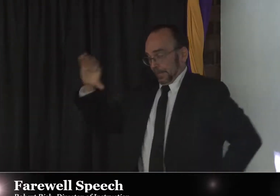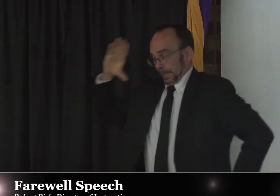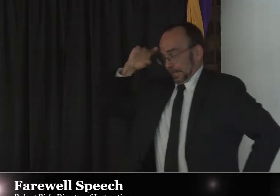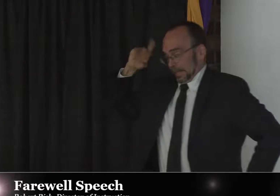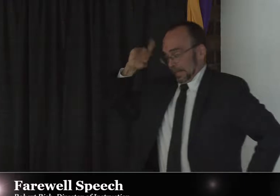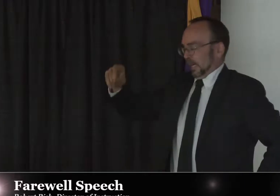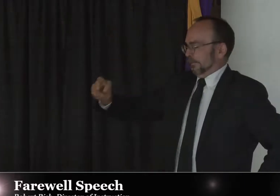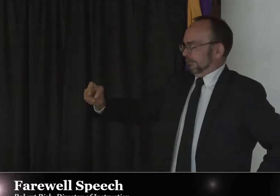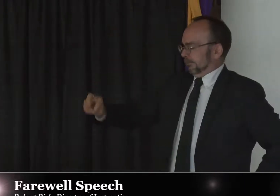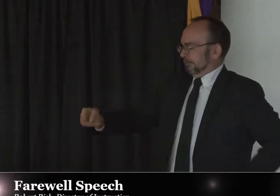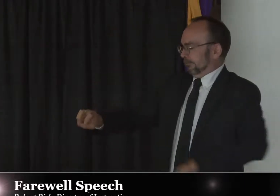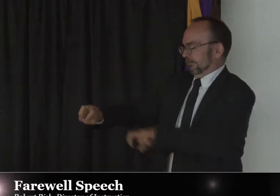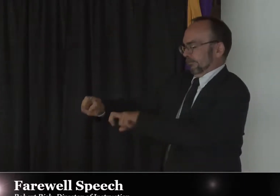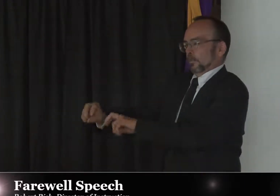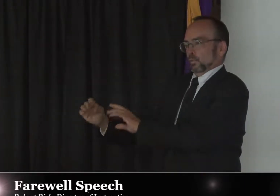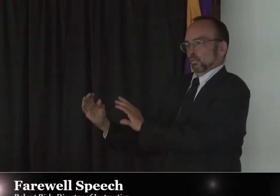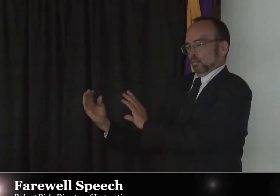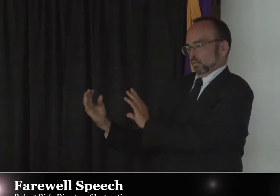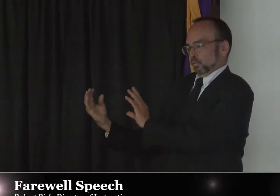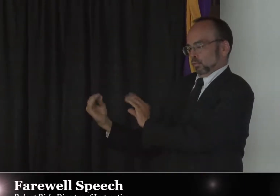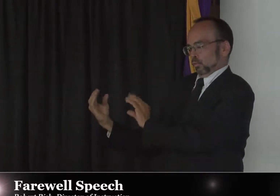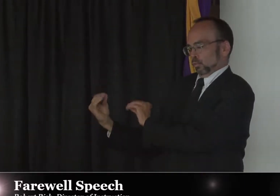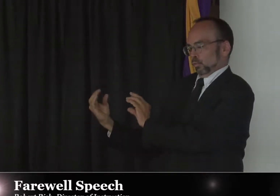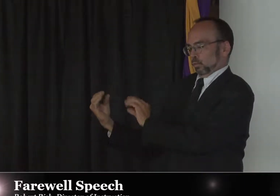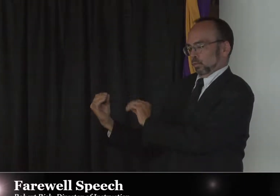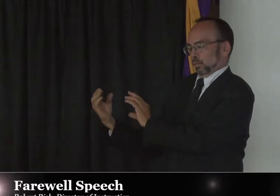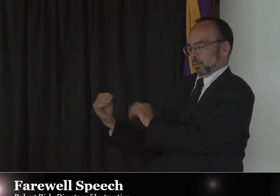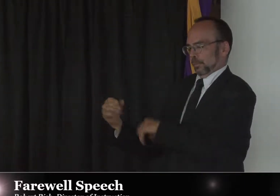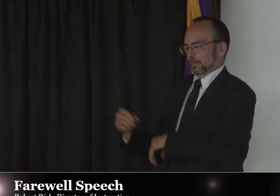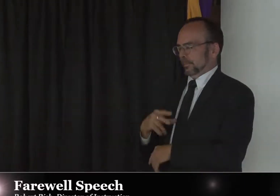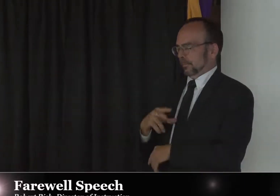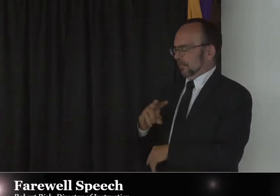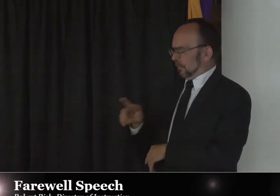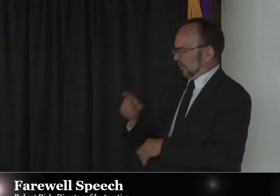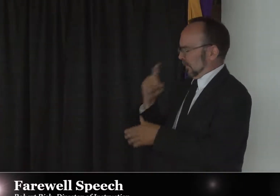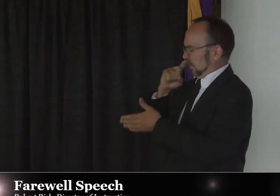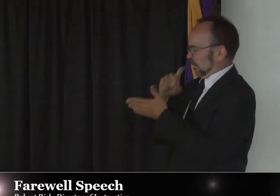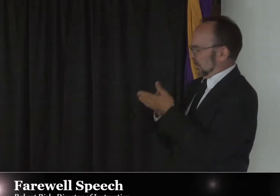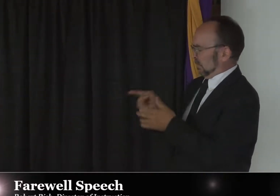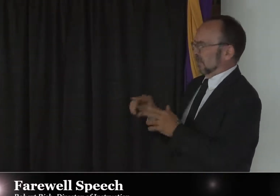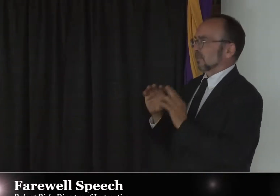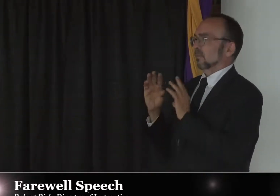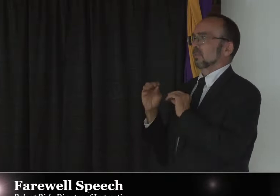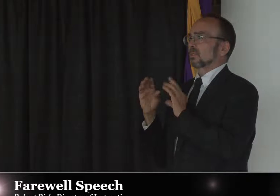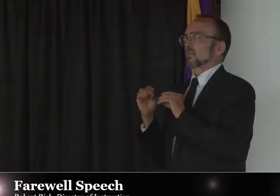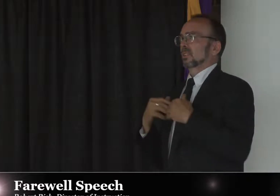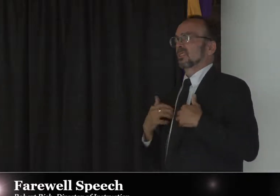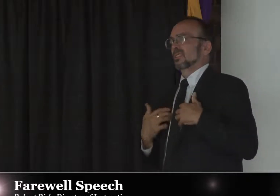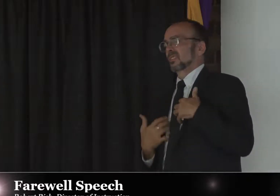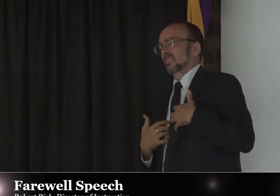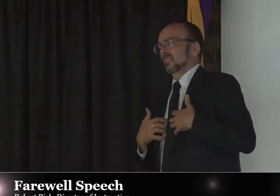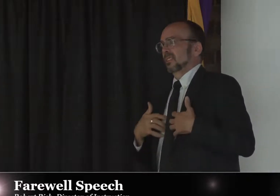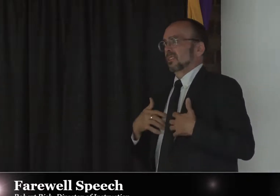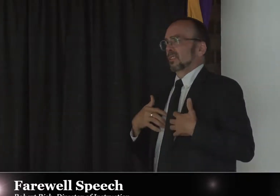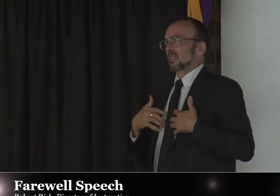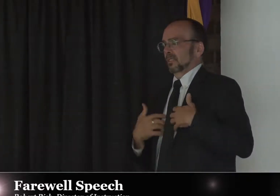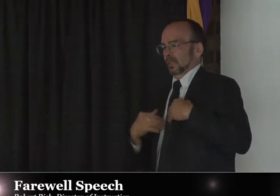A few of us left. A man sat and chatted with me, and I noticed that he talked about